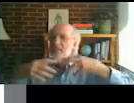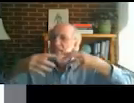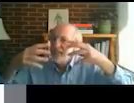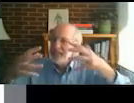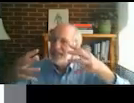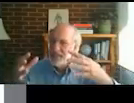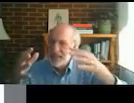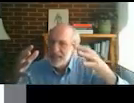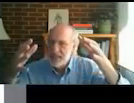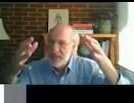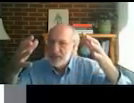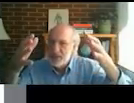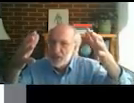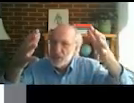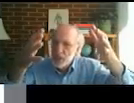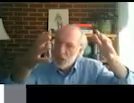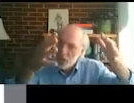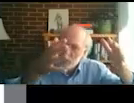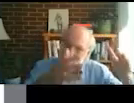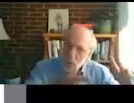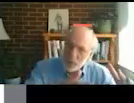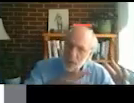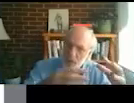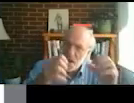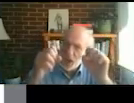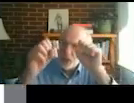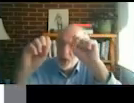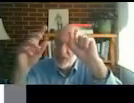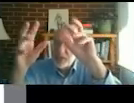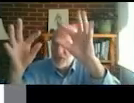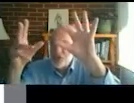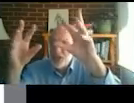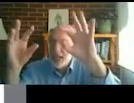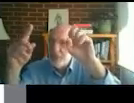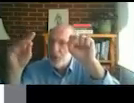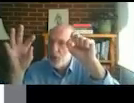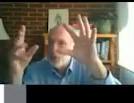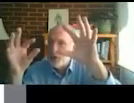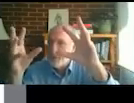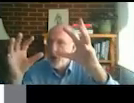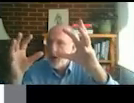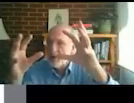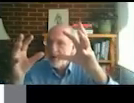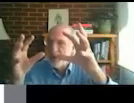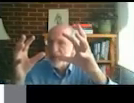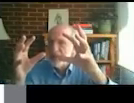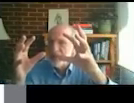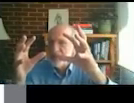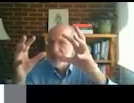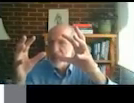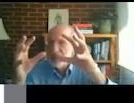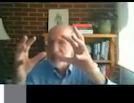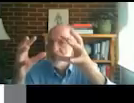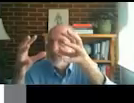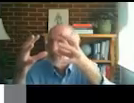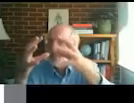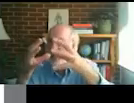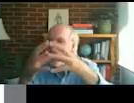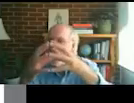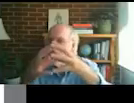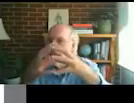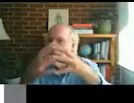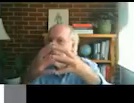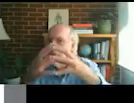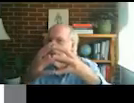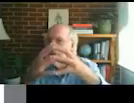with successive movement across the shape or topography of the sign does